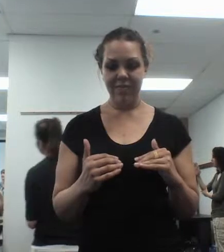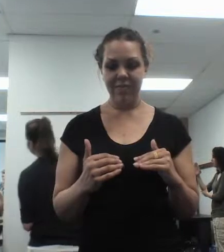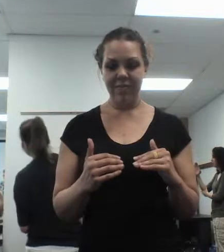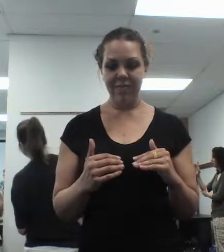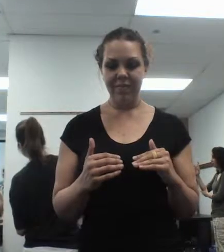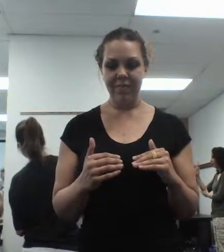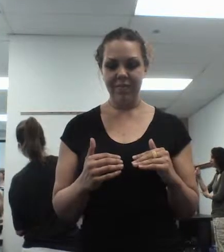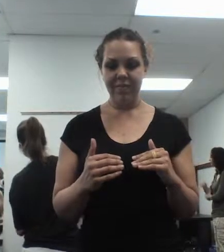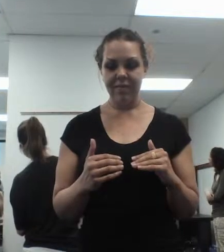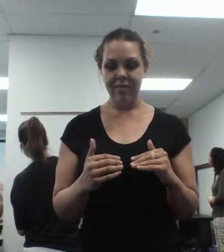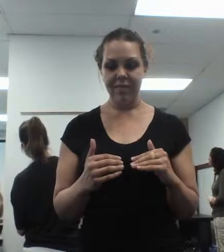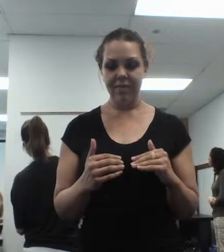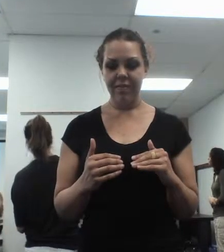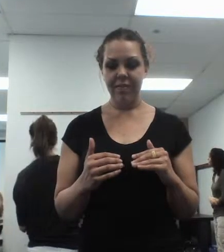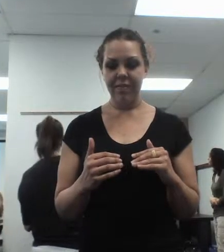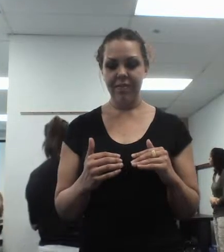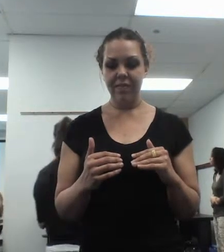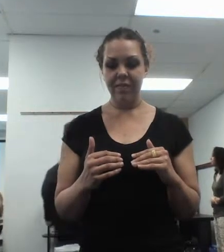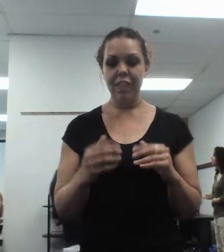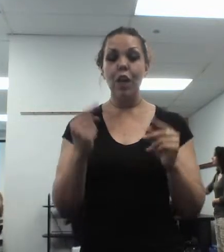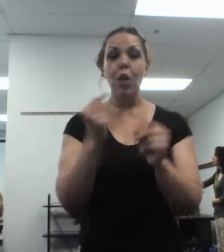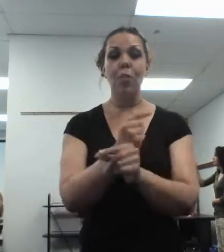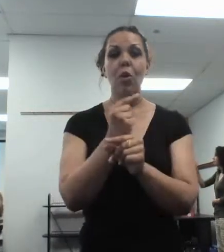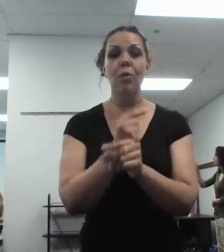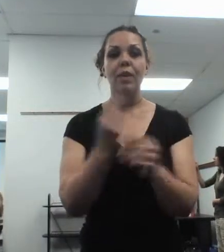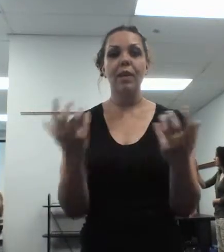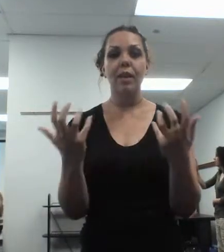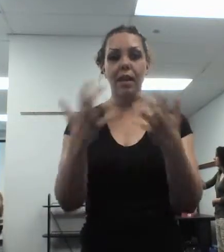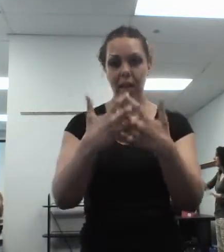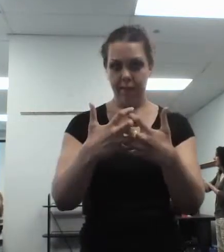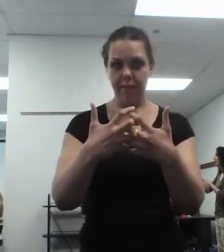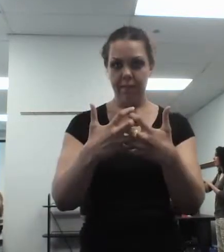Affect is emotional intent.